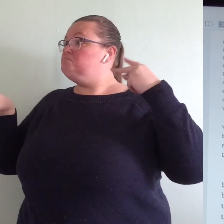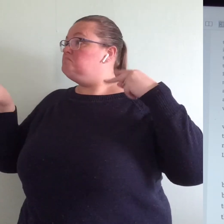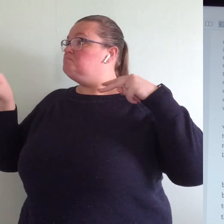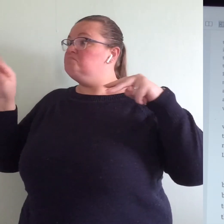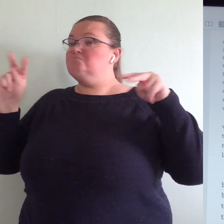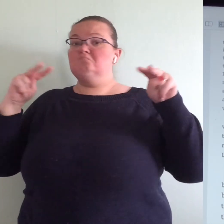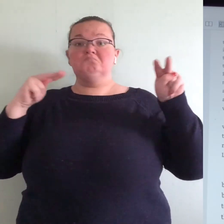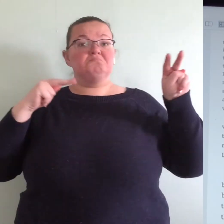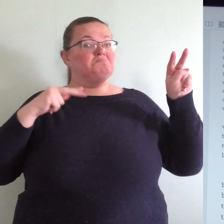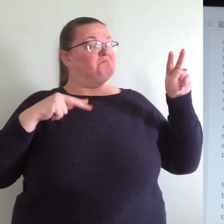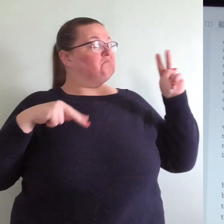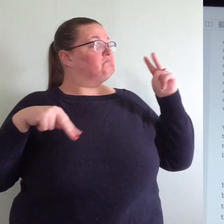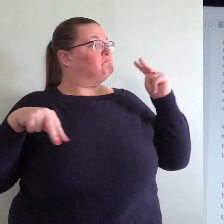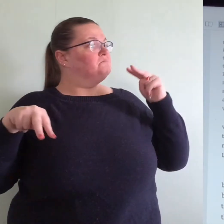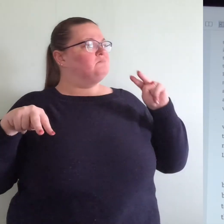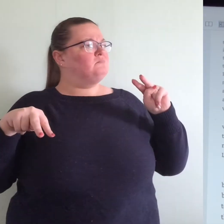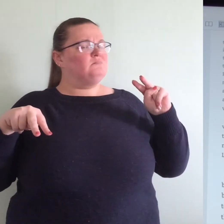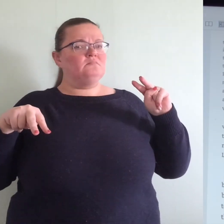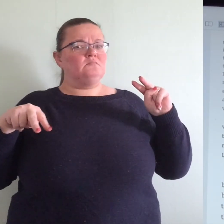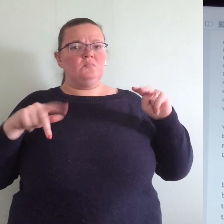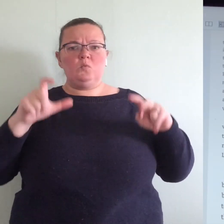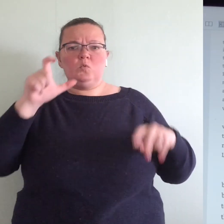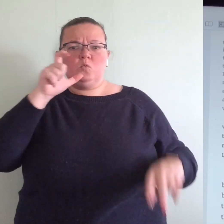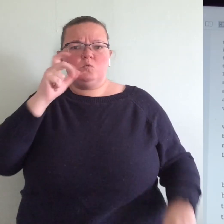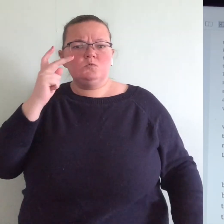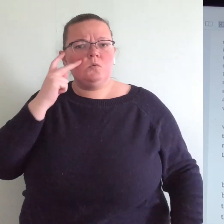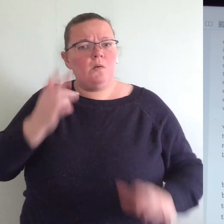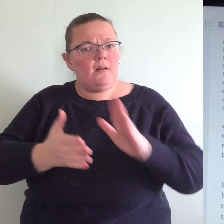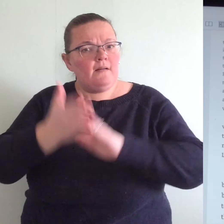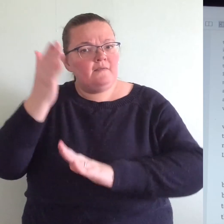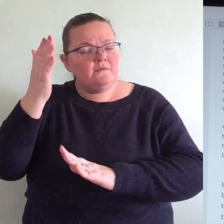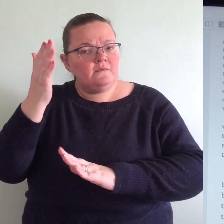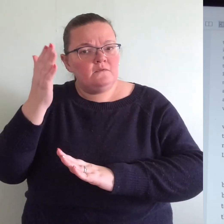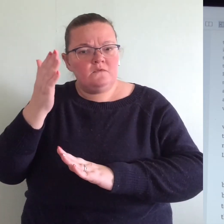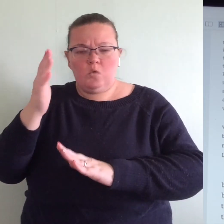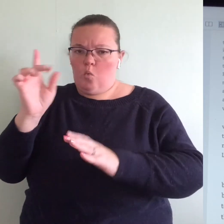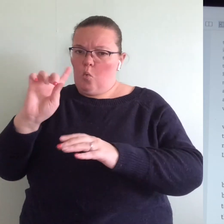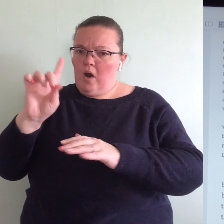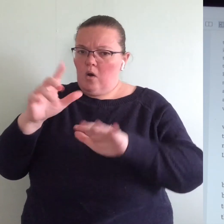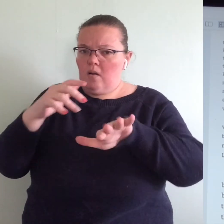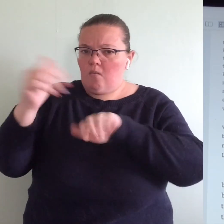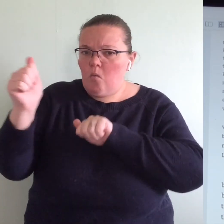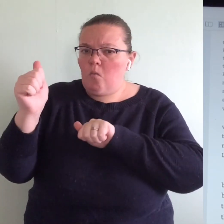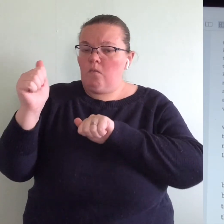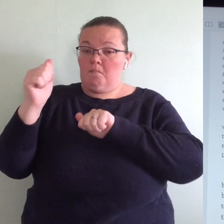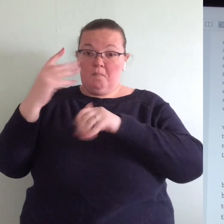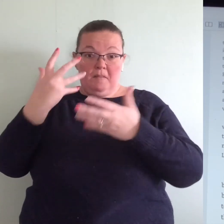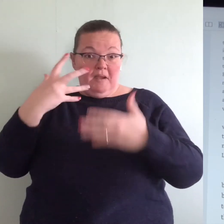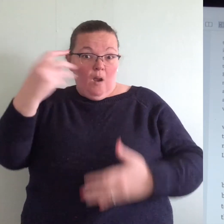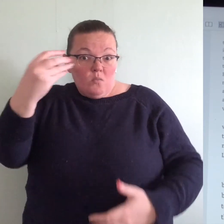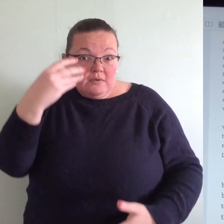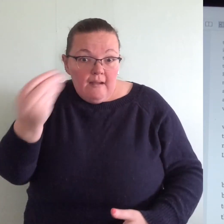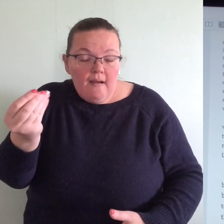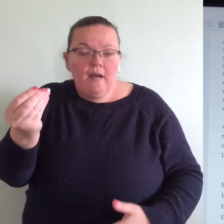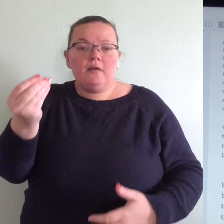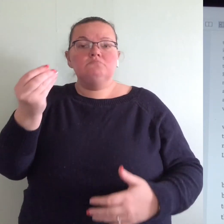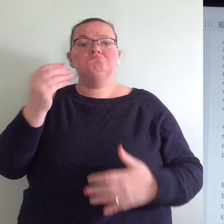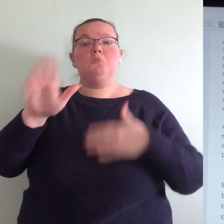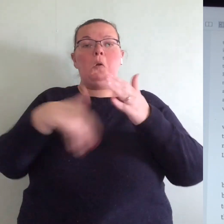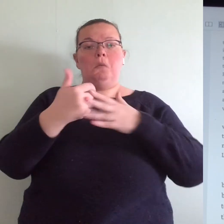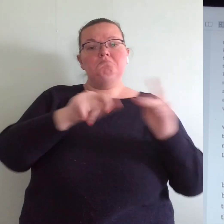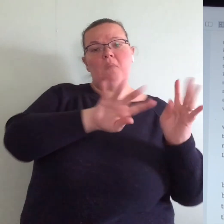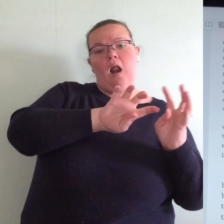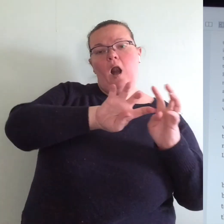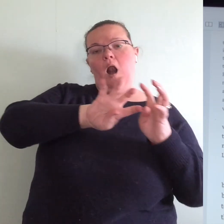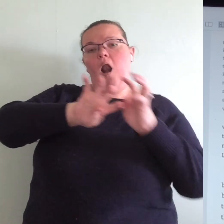everyone began asking, Who saw him last? How long has he been missing? Is he outside? And then